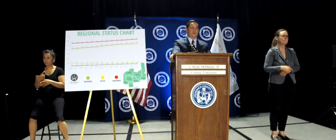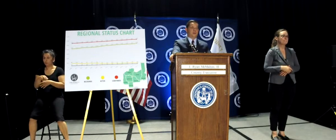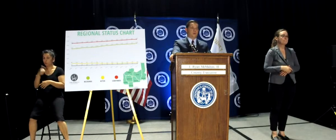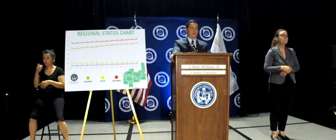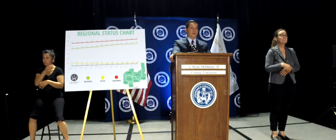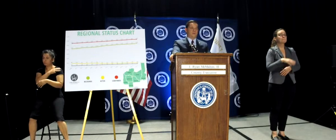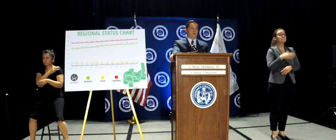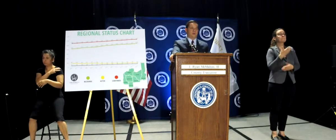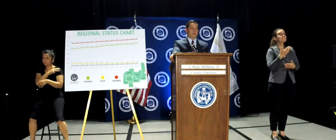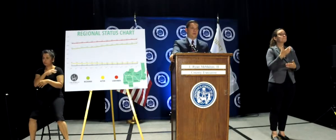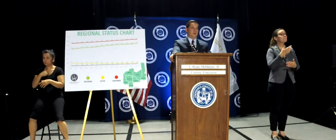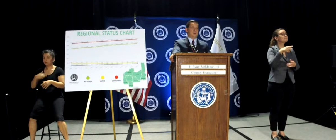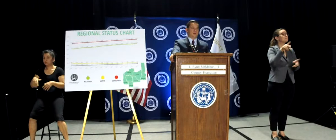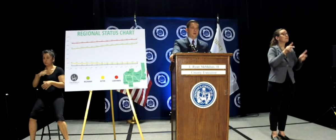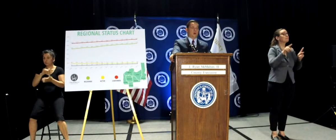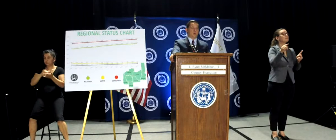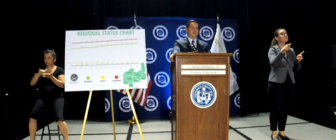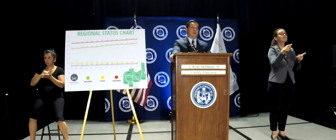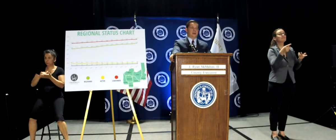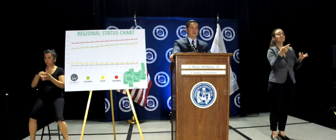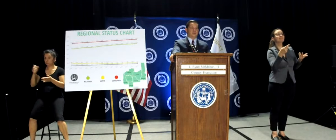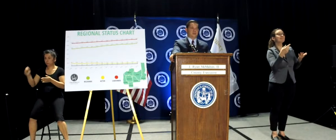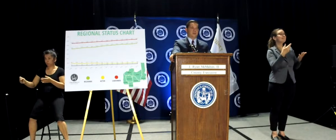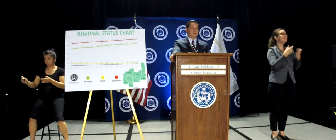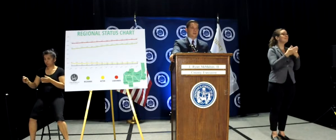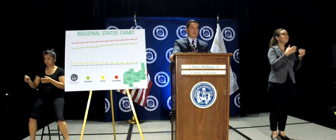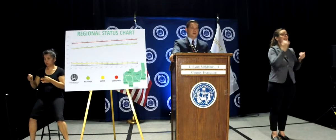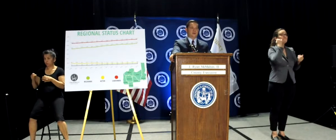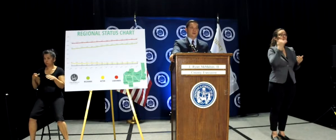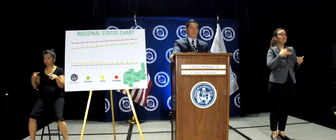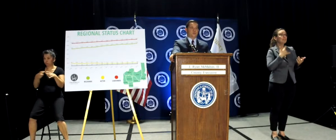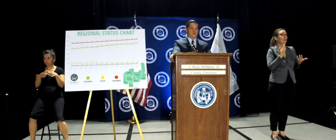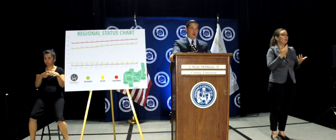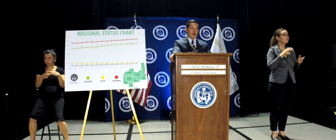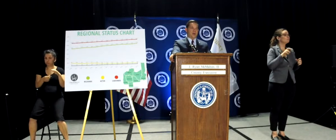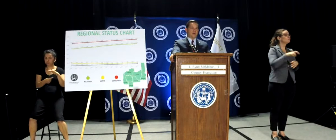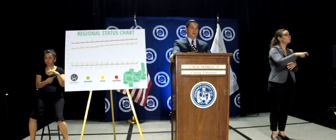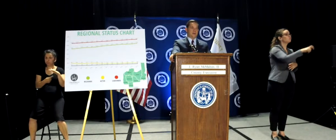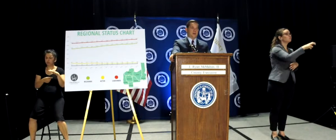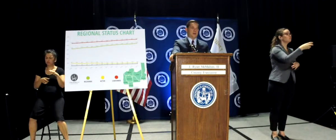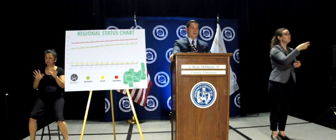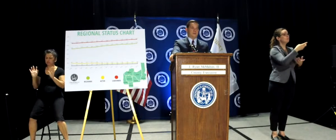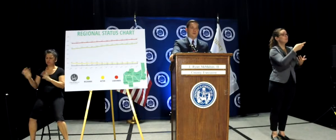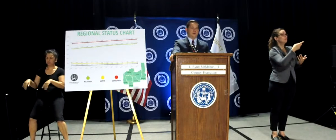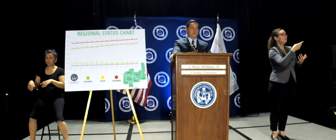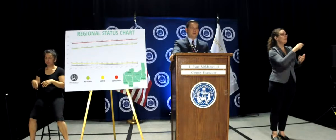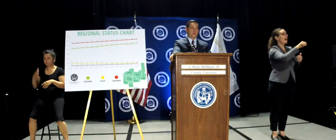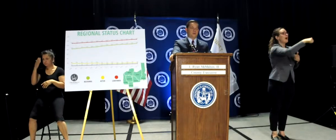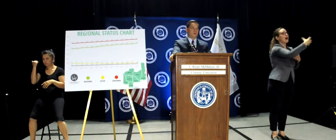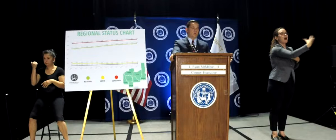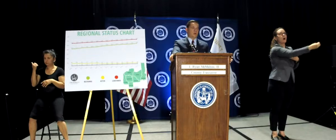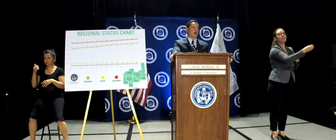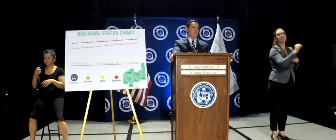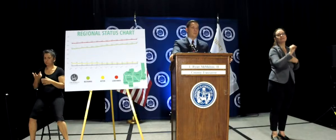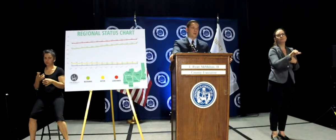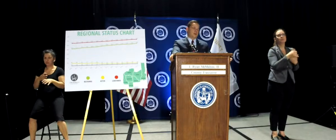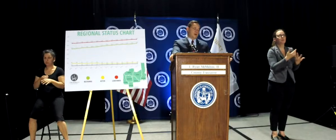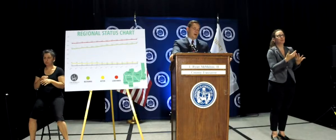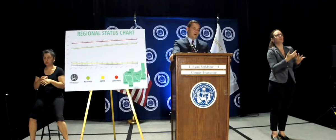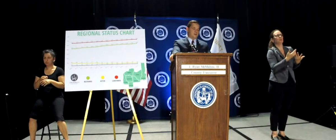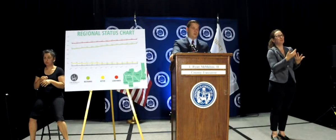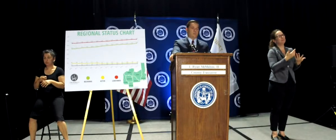on coming to New York for a week vacation and you know you're going to be stuck, if you come to New York, you don't